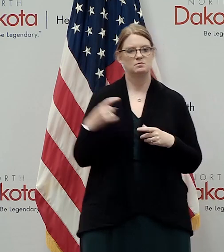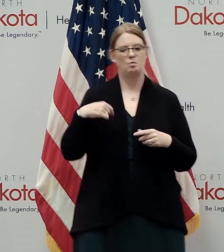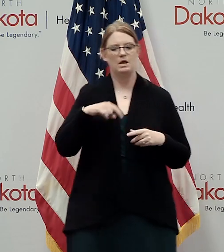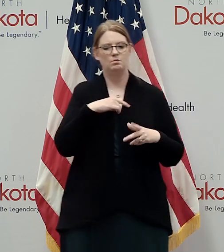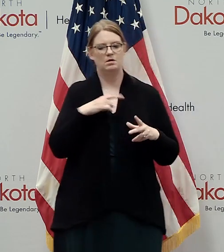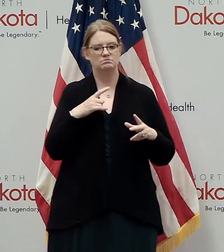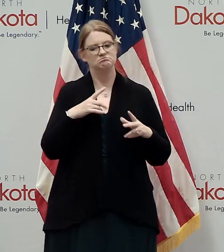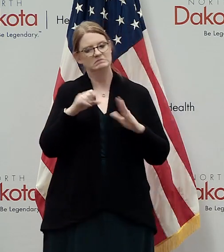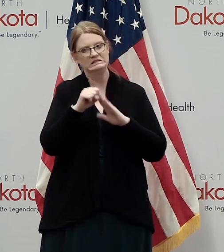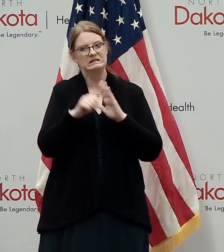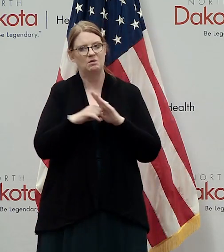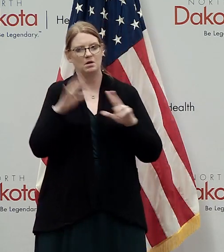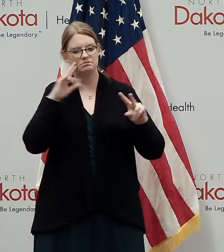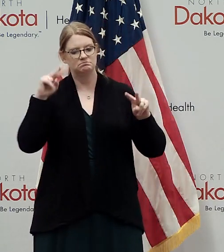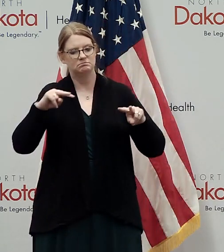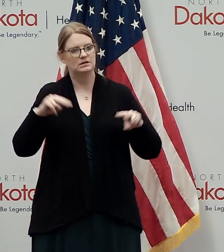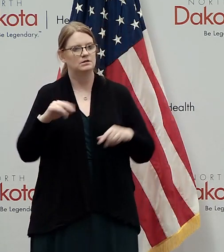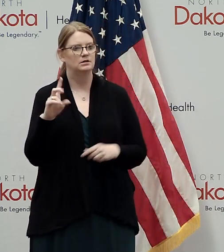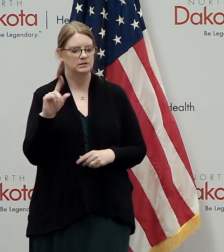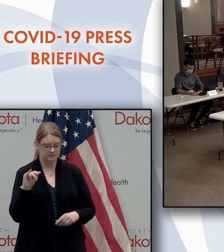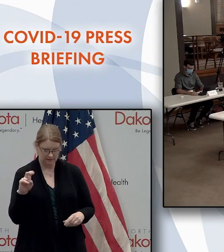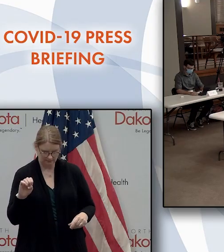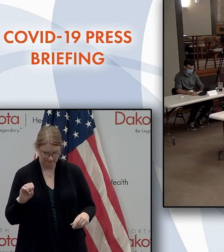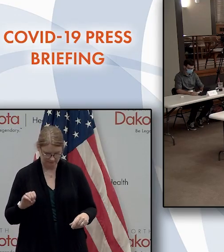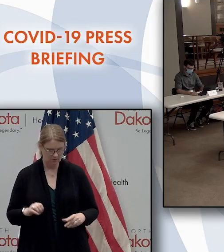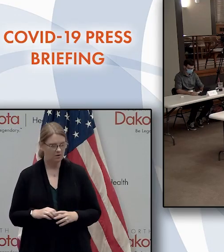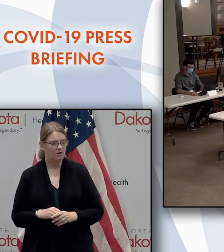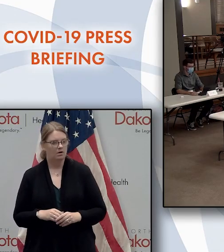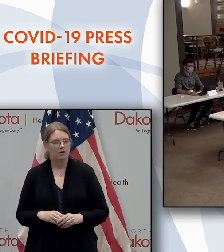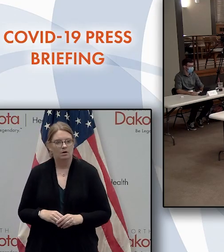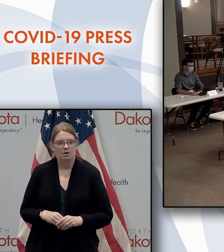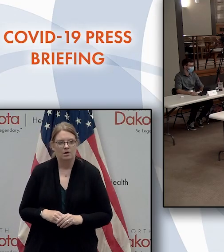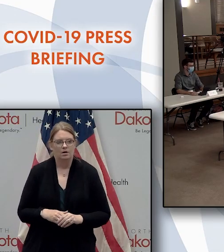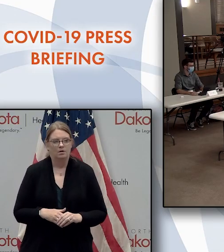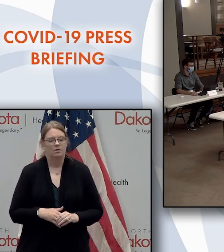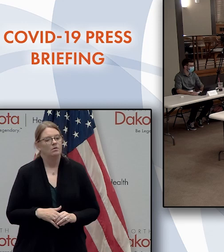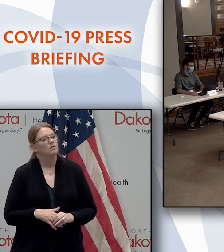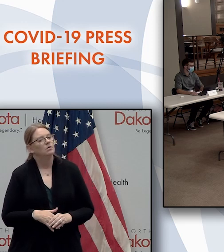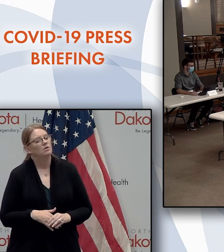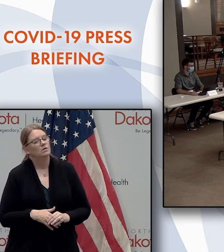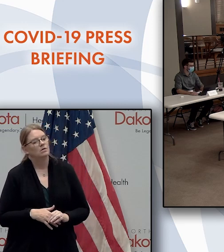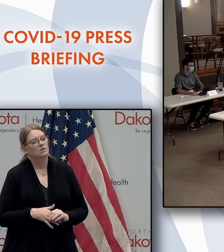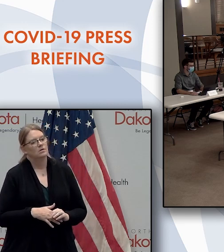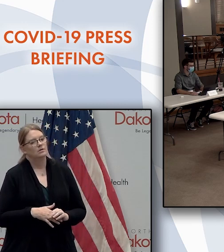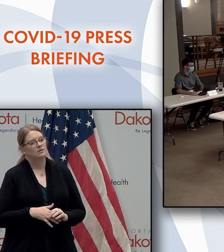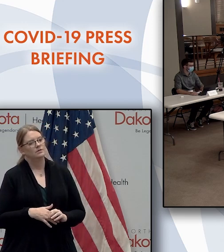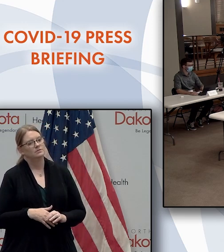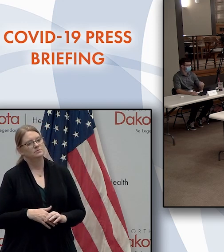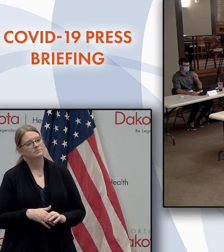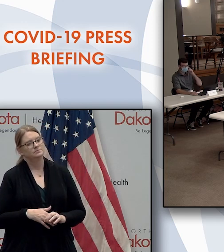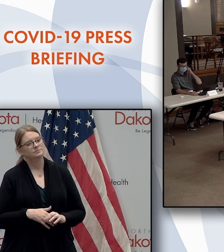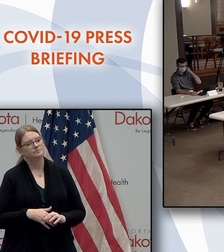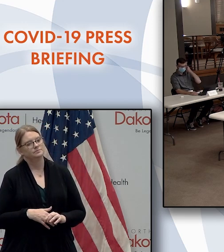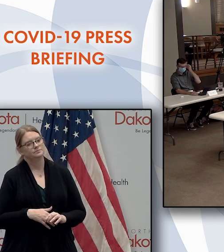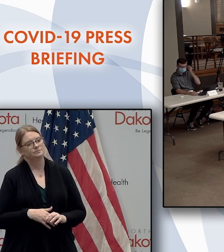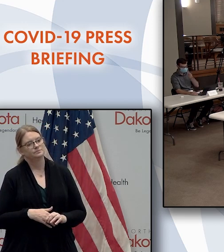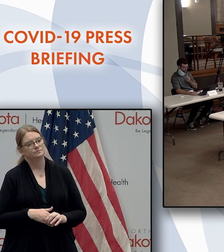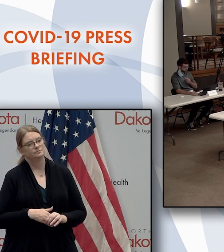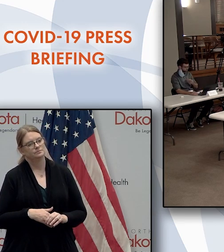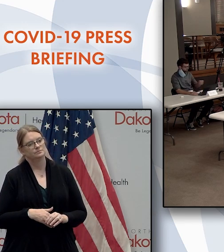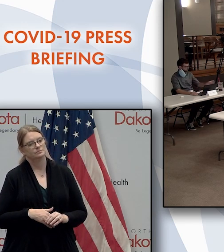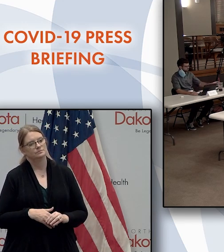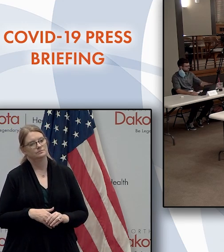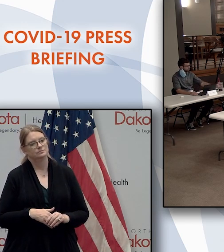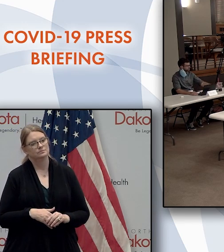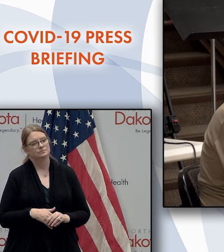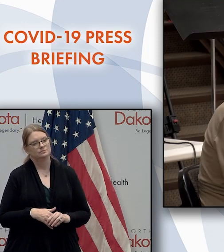this. Dave? Just thinking about this, will you have to issue an